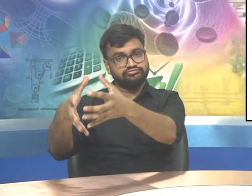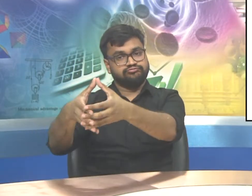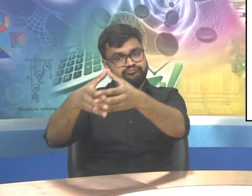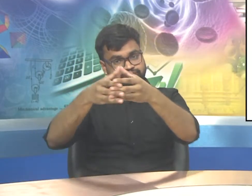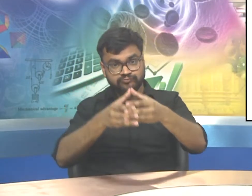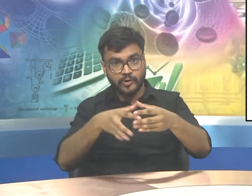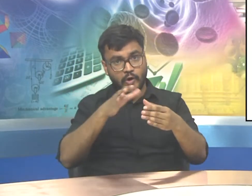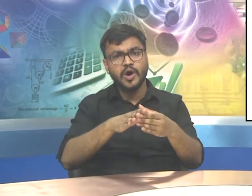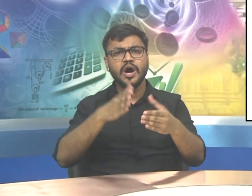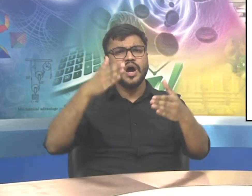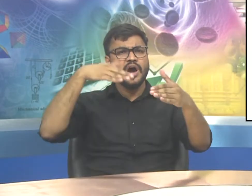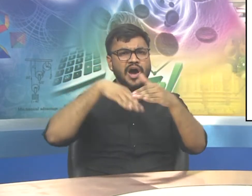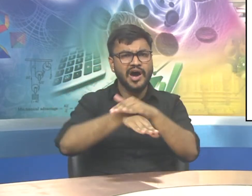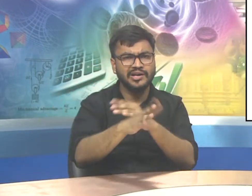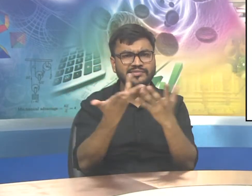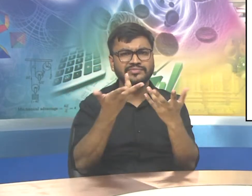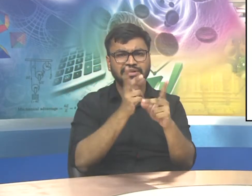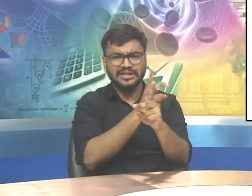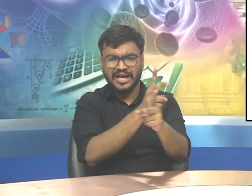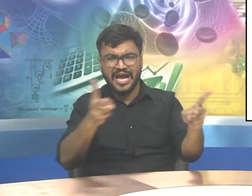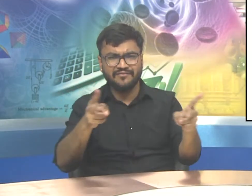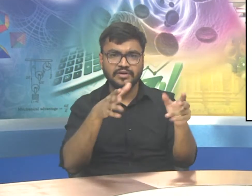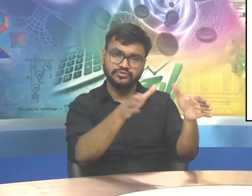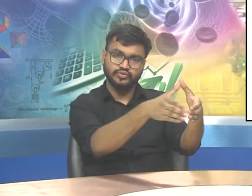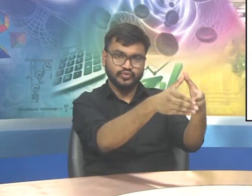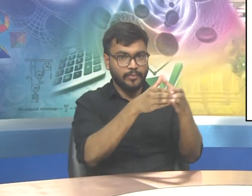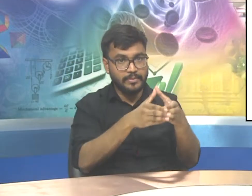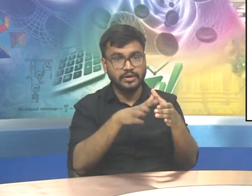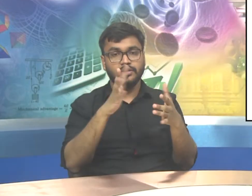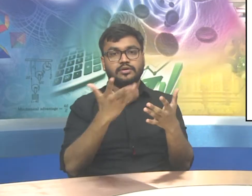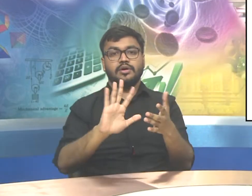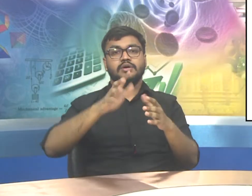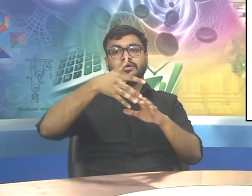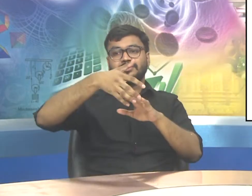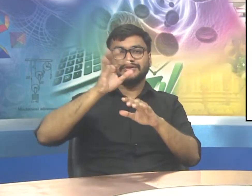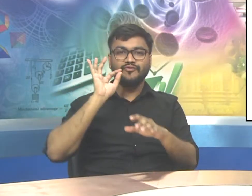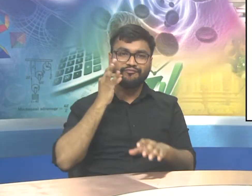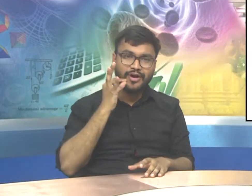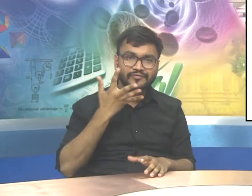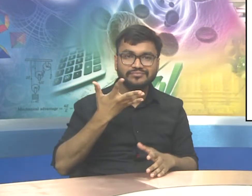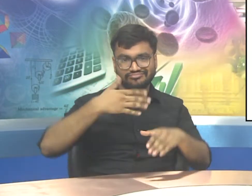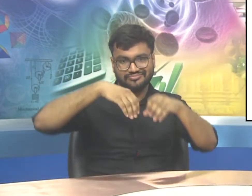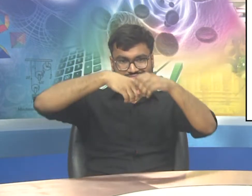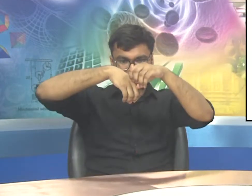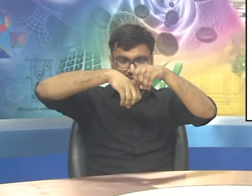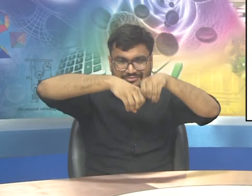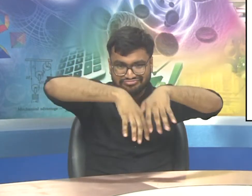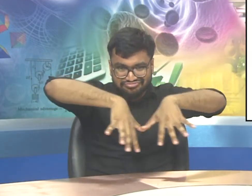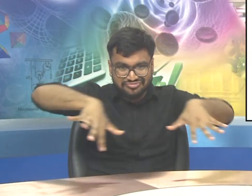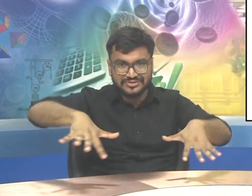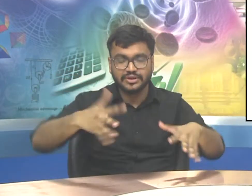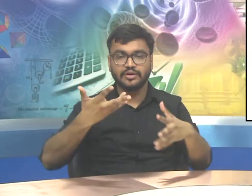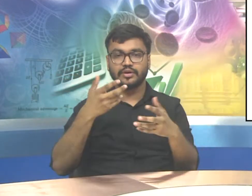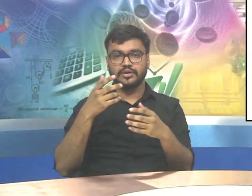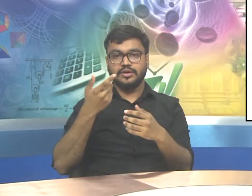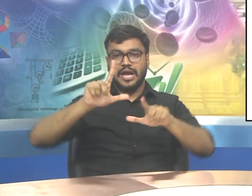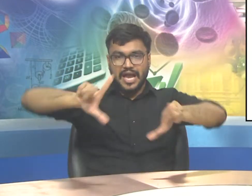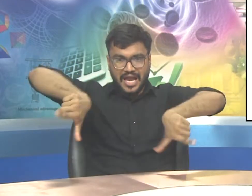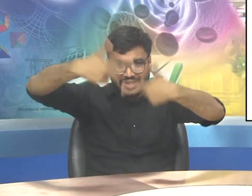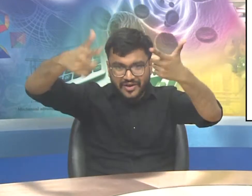Because they hunted animals and collected fruits, roots and plants for food.